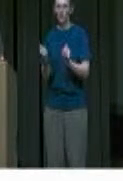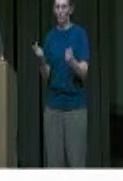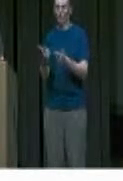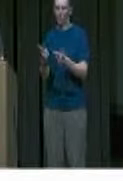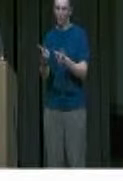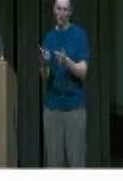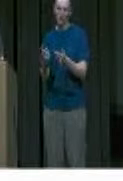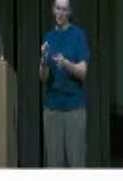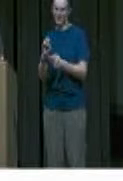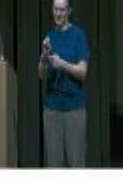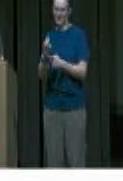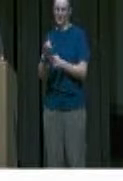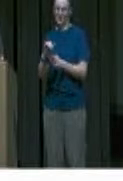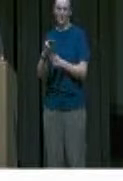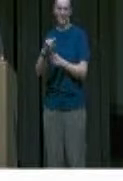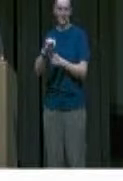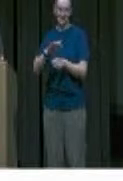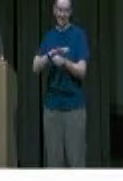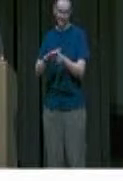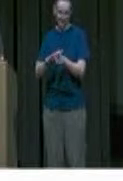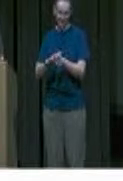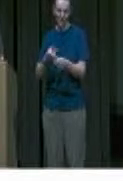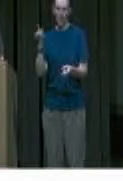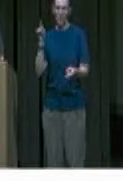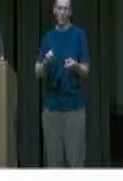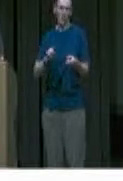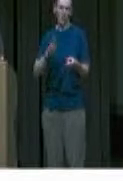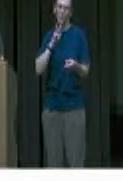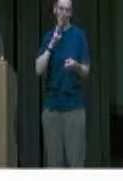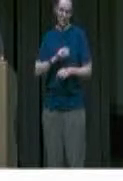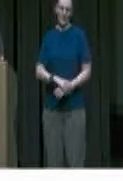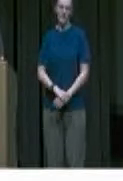the sediment around it and lower the water level.